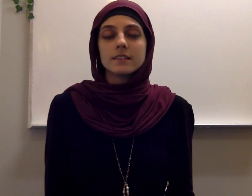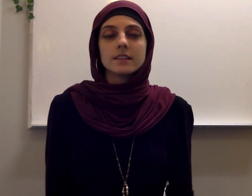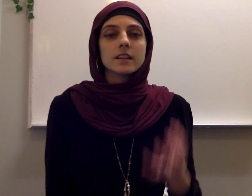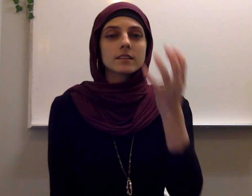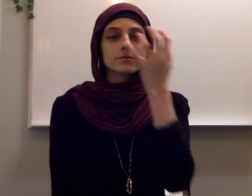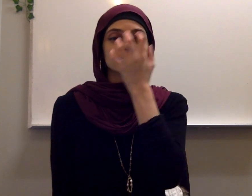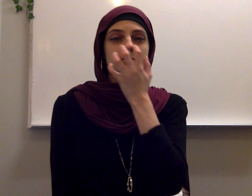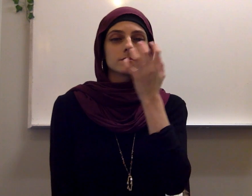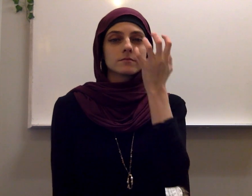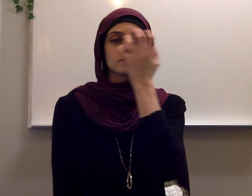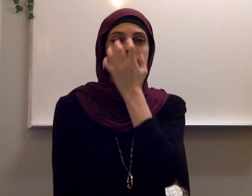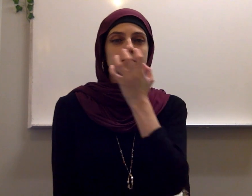Dizzy.